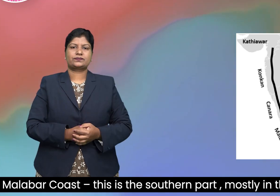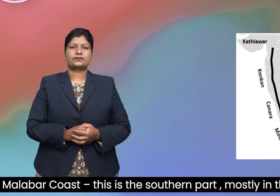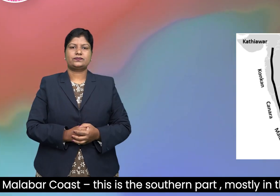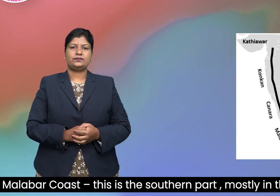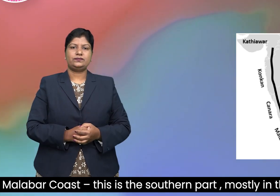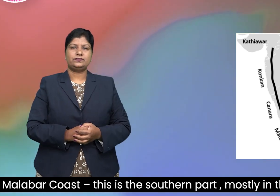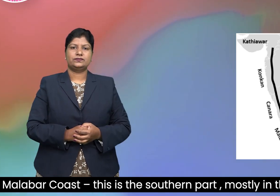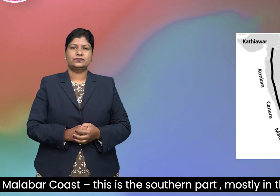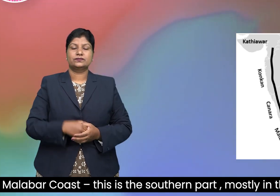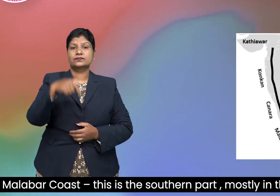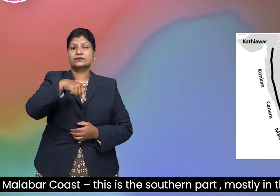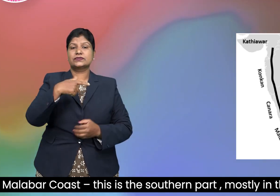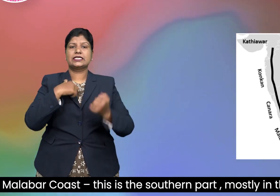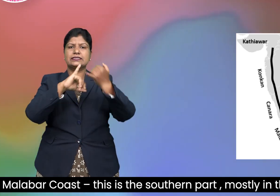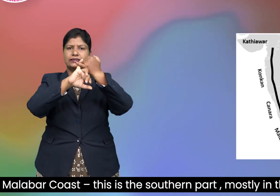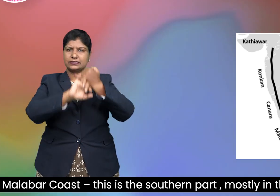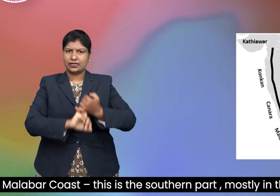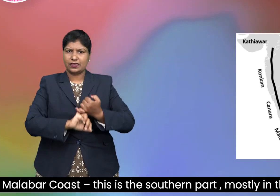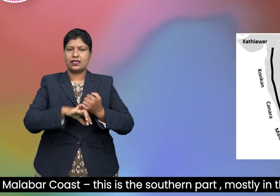this is the southern part